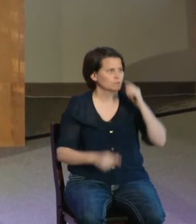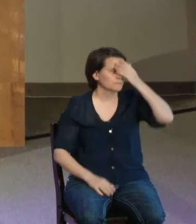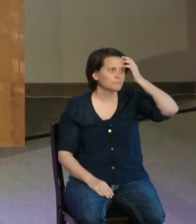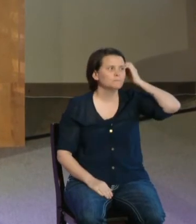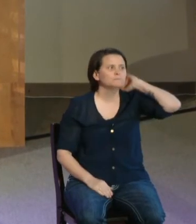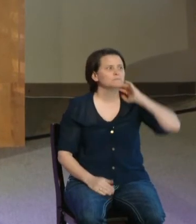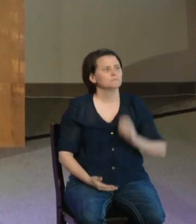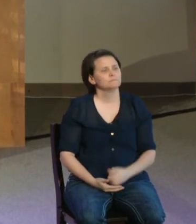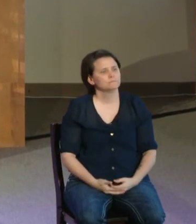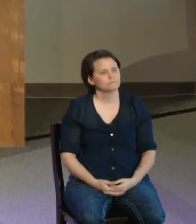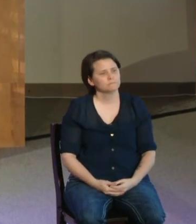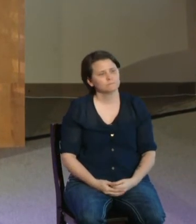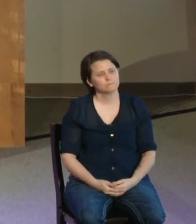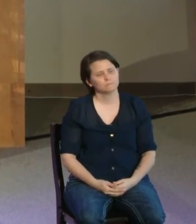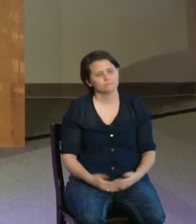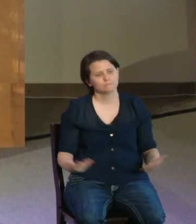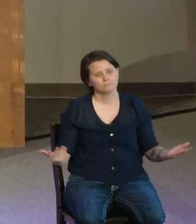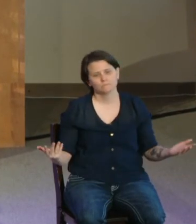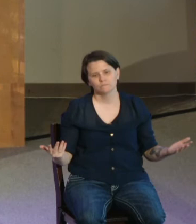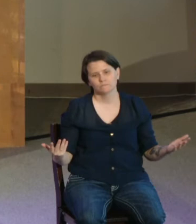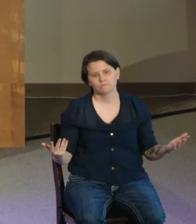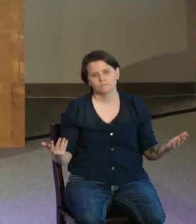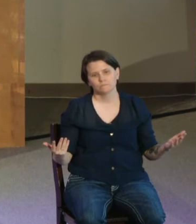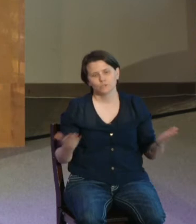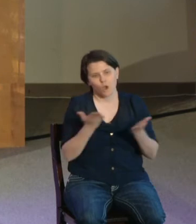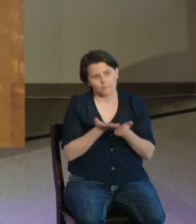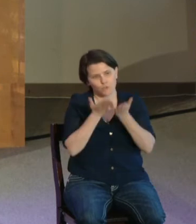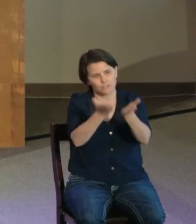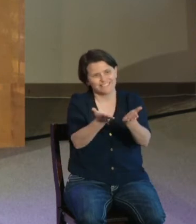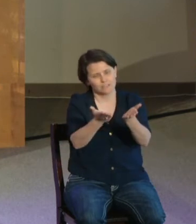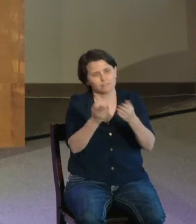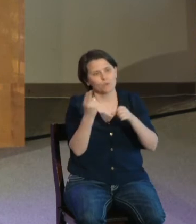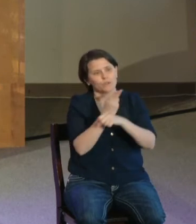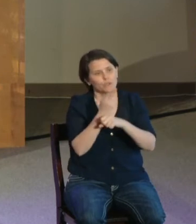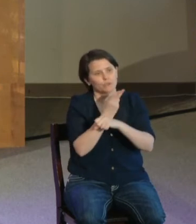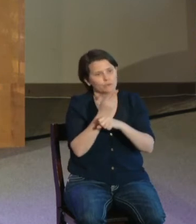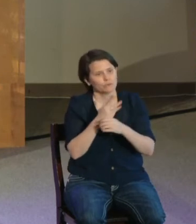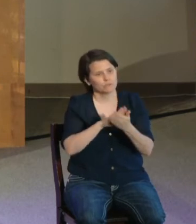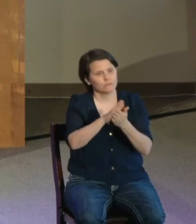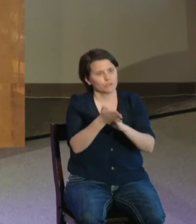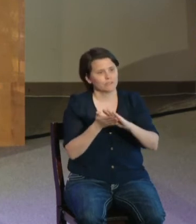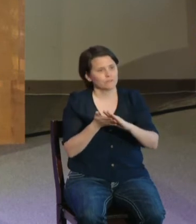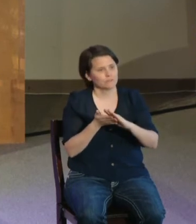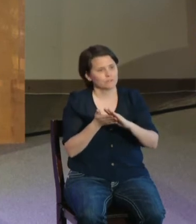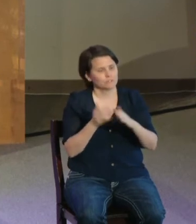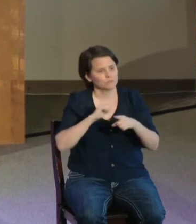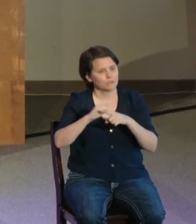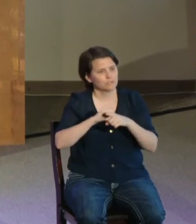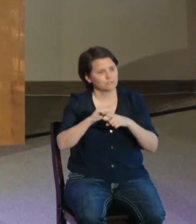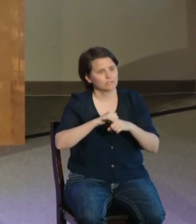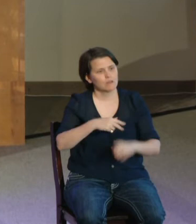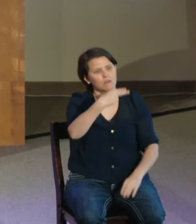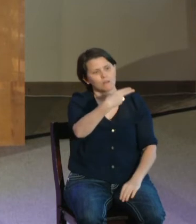And so in this situation, I'm suggesting that we use a forgiveness practice that we did last week, the